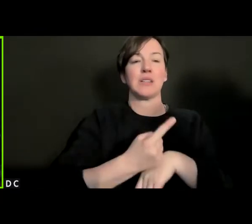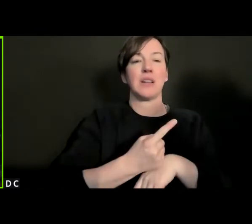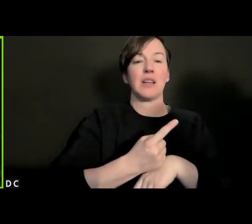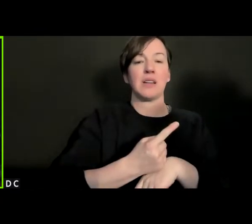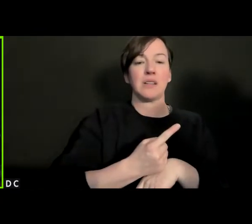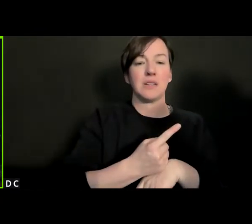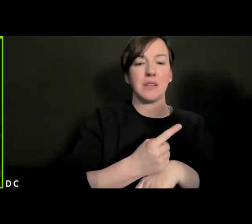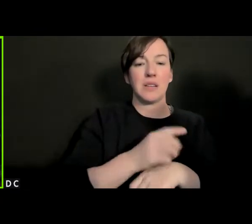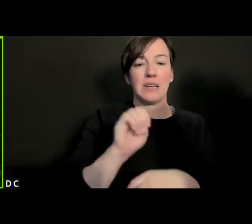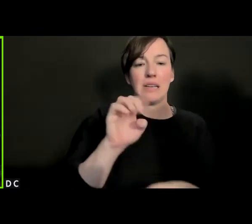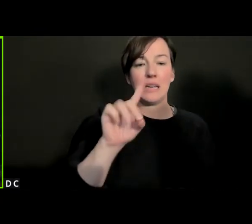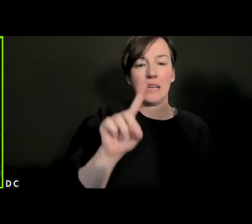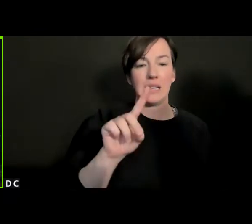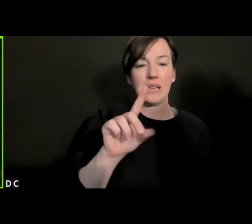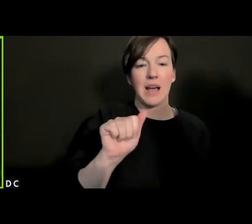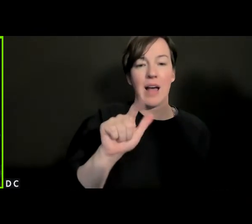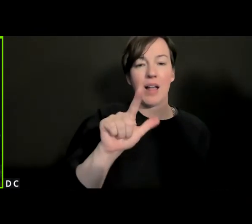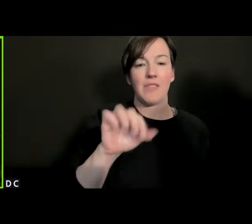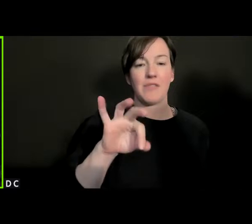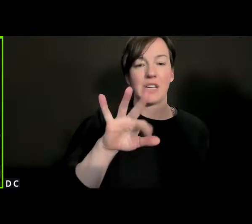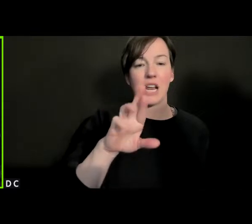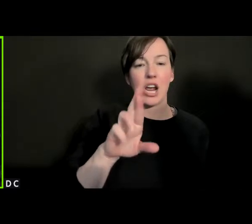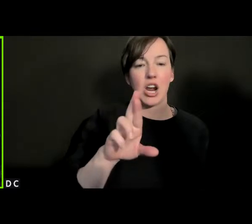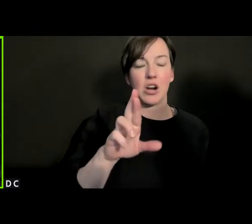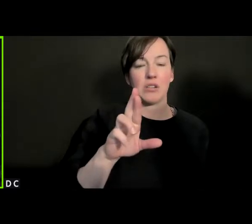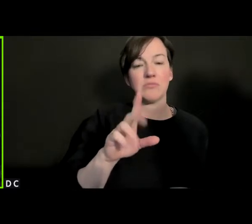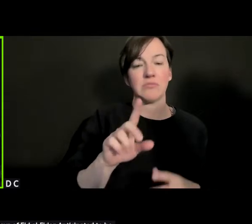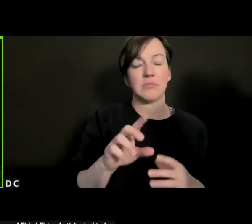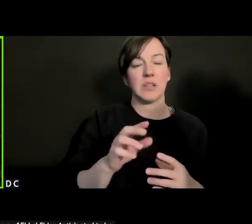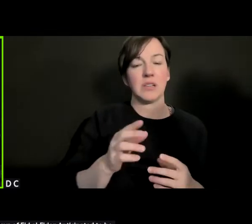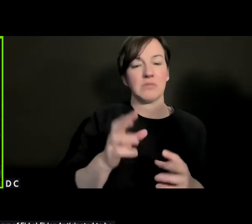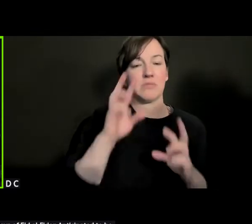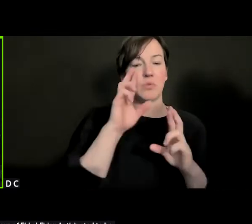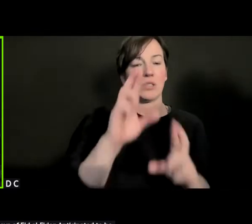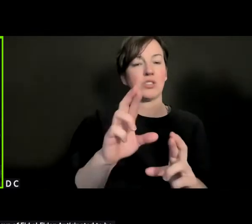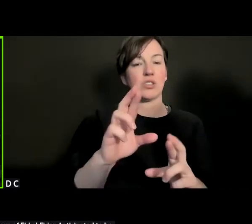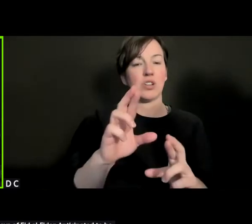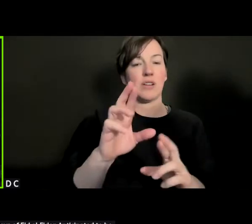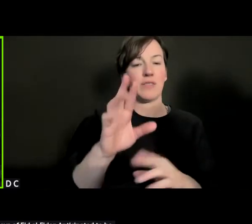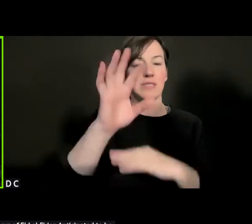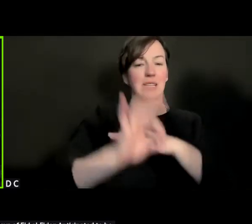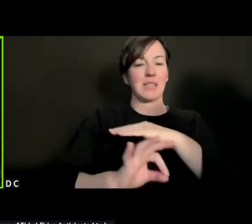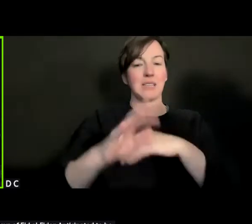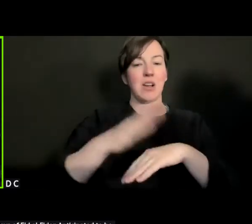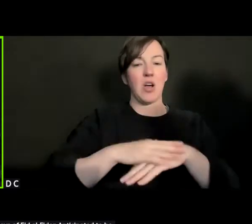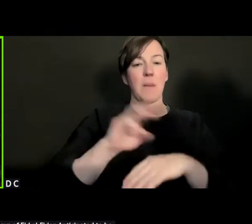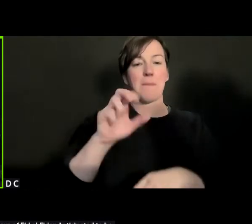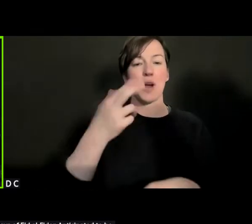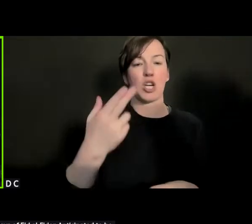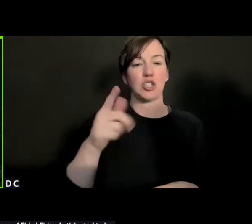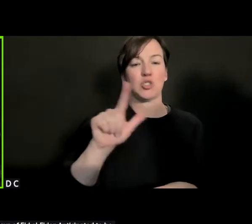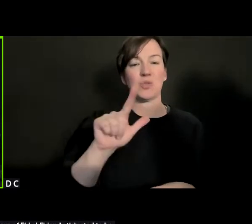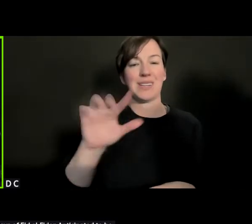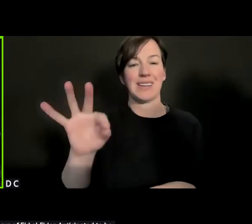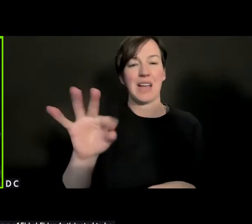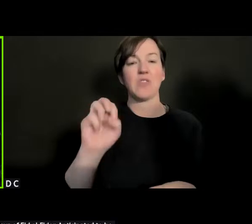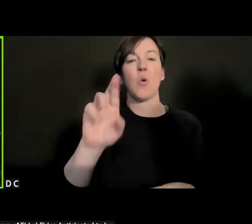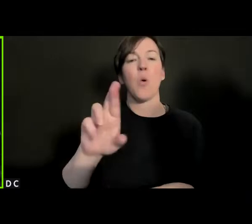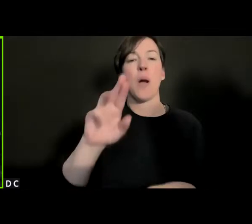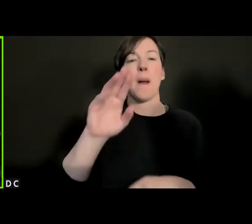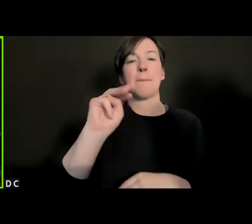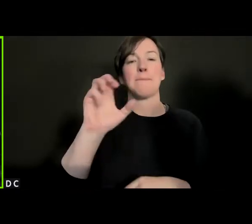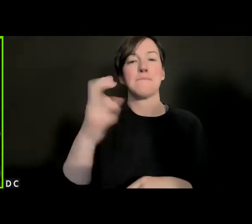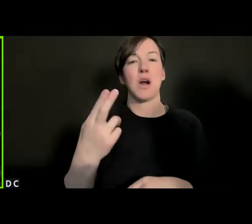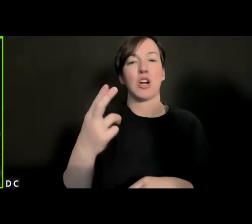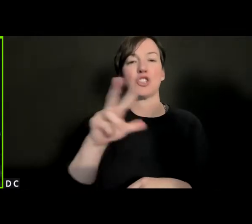al-Fitr anticipated to be observed at sunset on March 29th or March 30th, depending on the phase of the